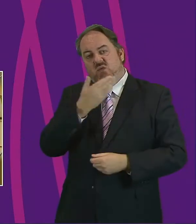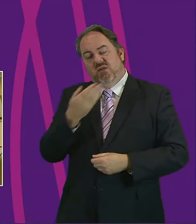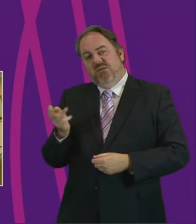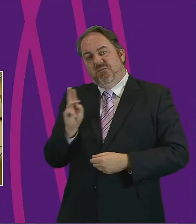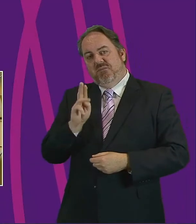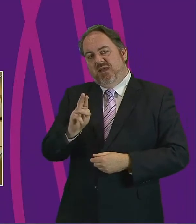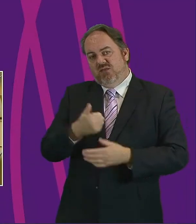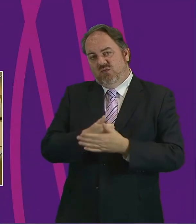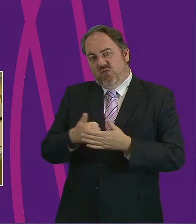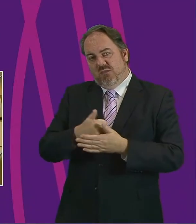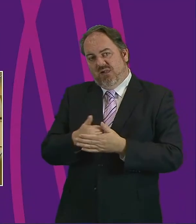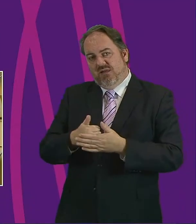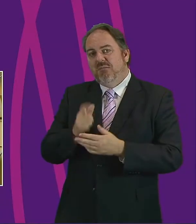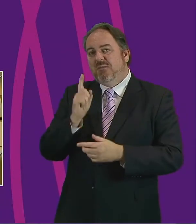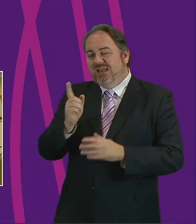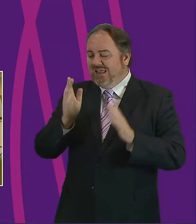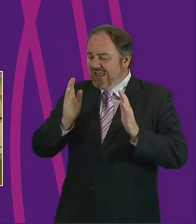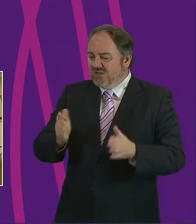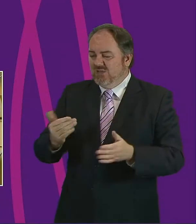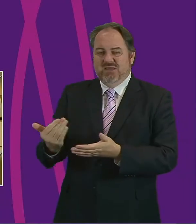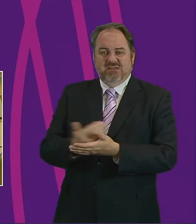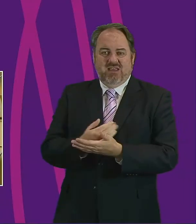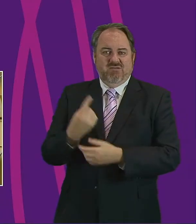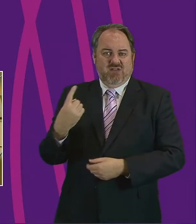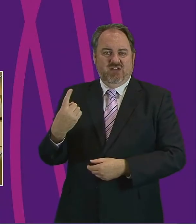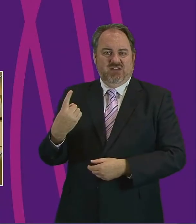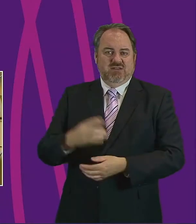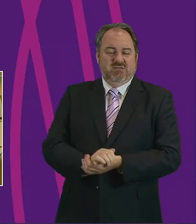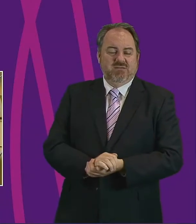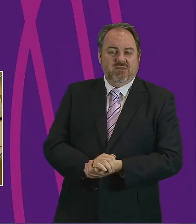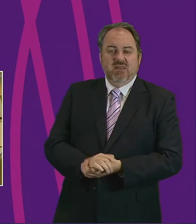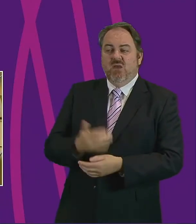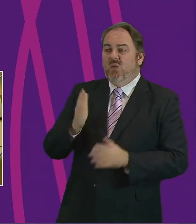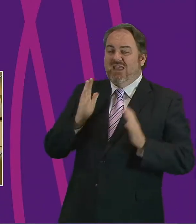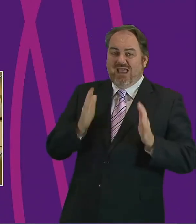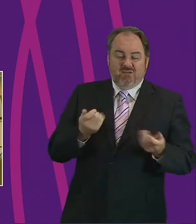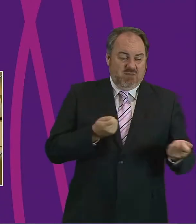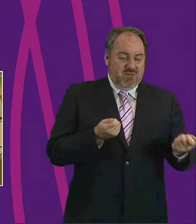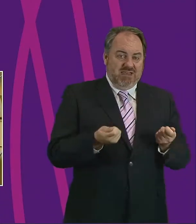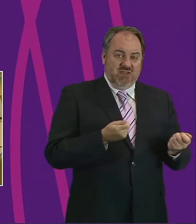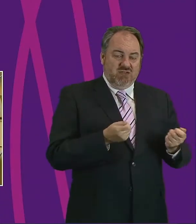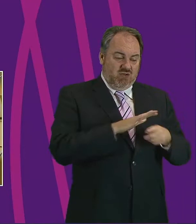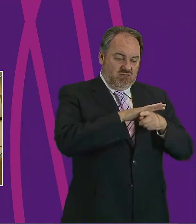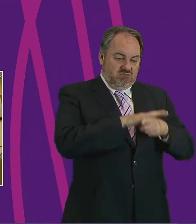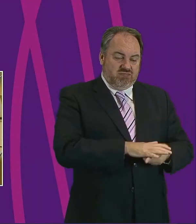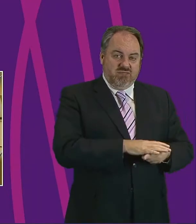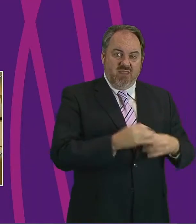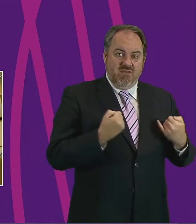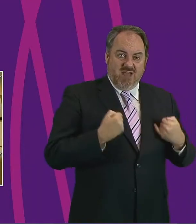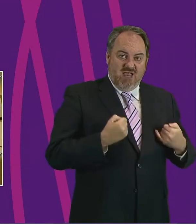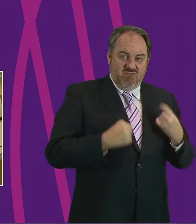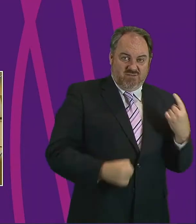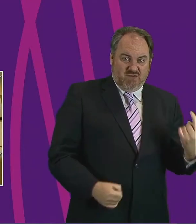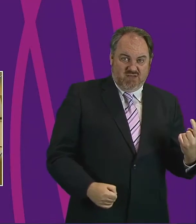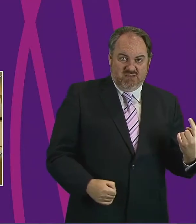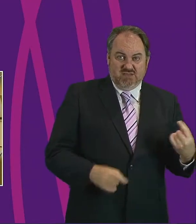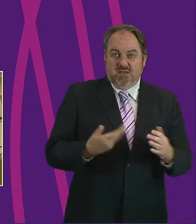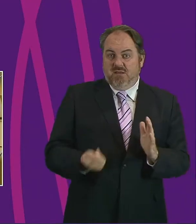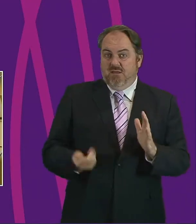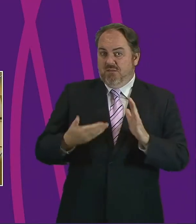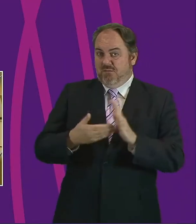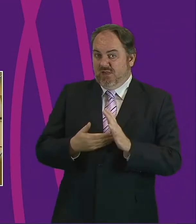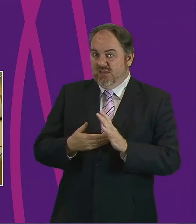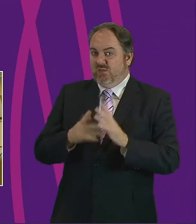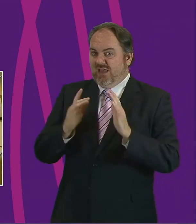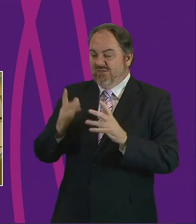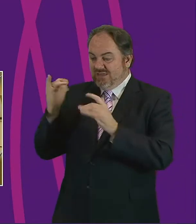safely as normal. That involves continuing to suppress the virus, and it also involves having in place a robust and reliable test